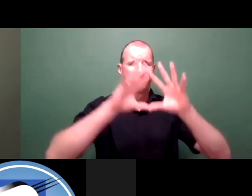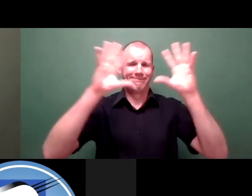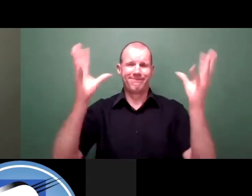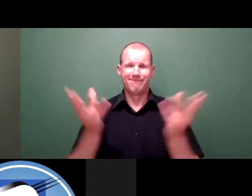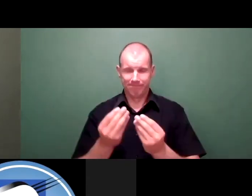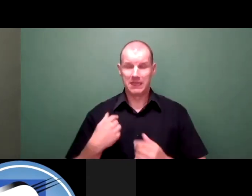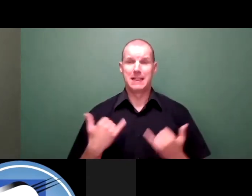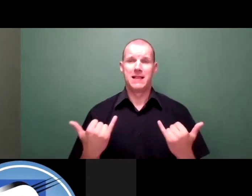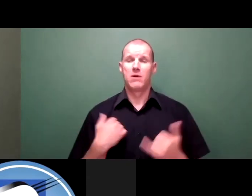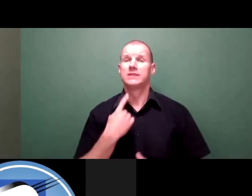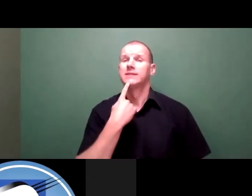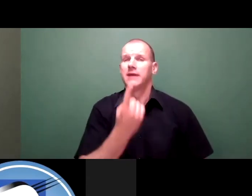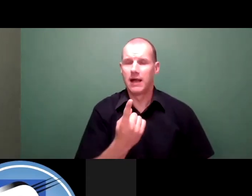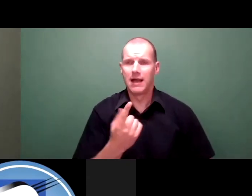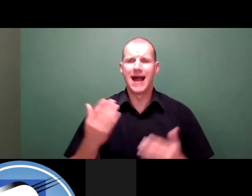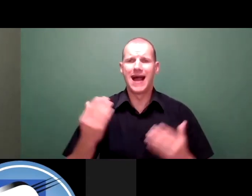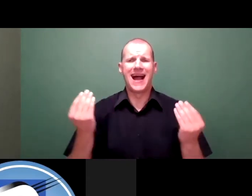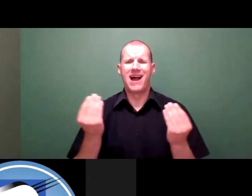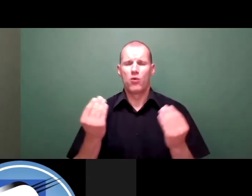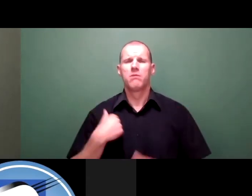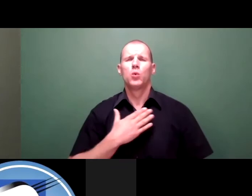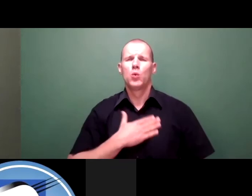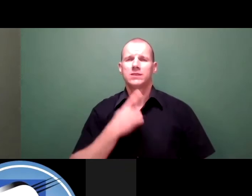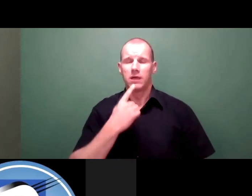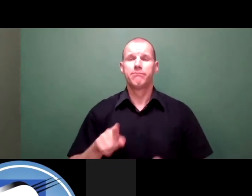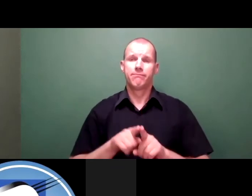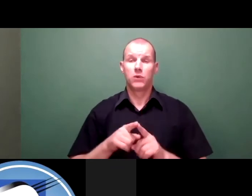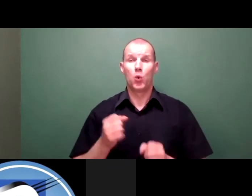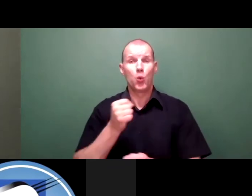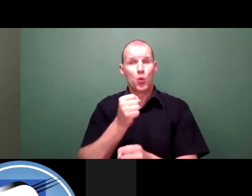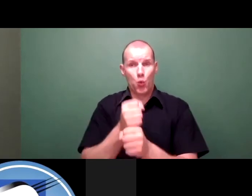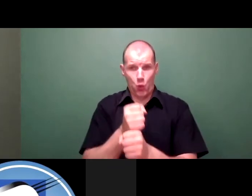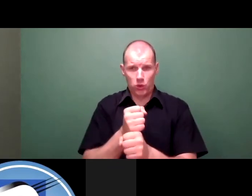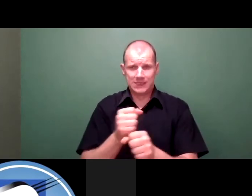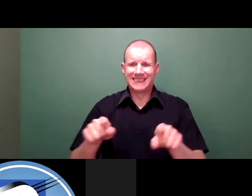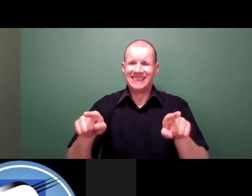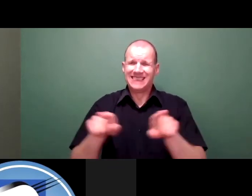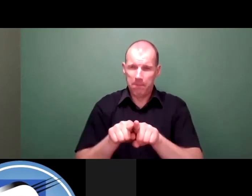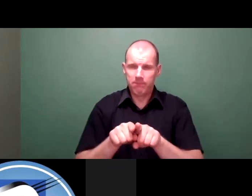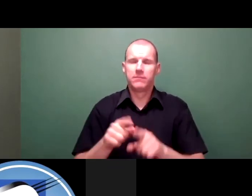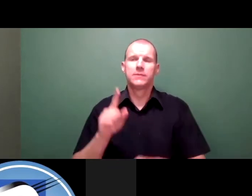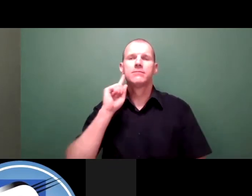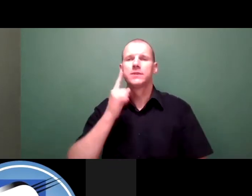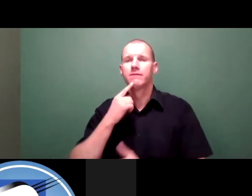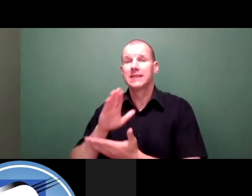So like the hearing interpreters, some are coders and some have learned sign language. So